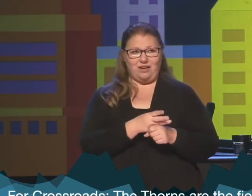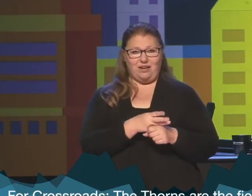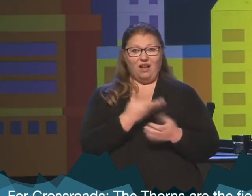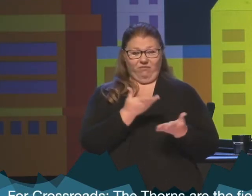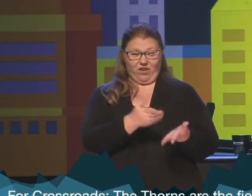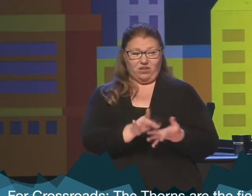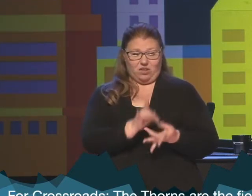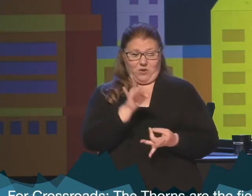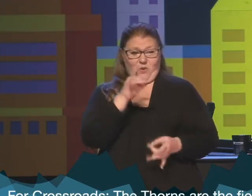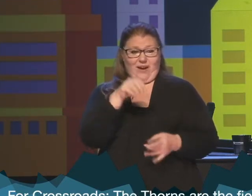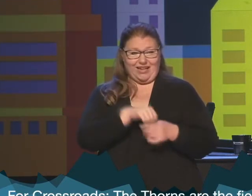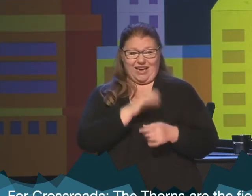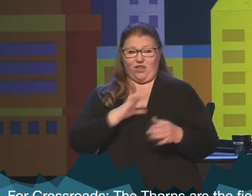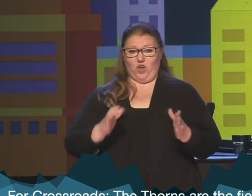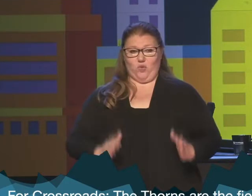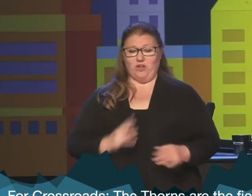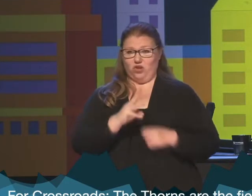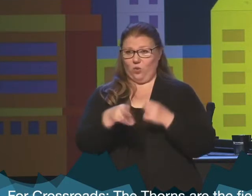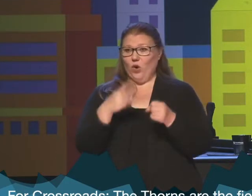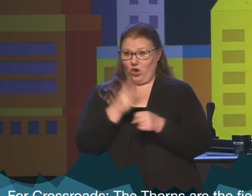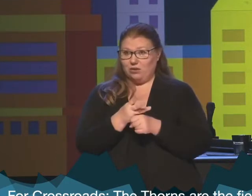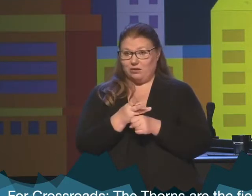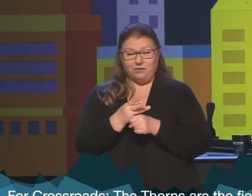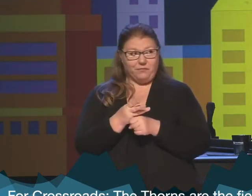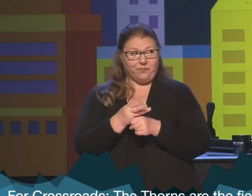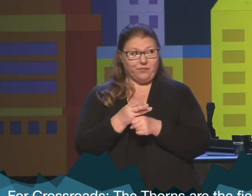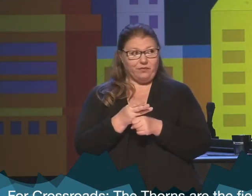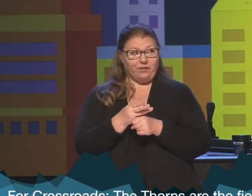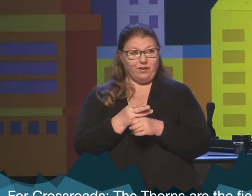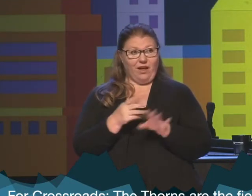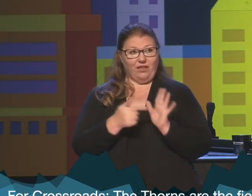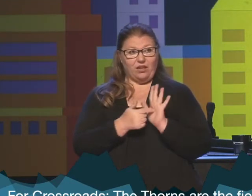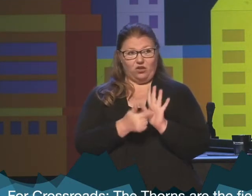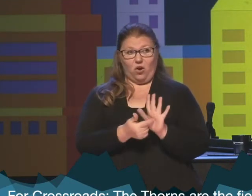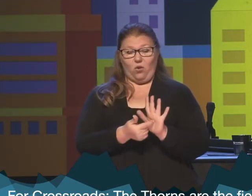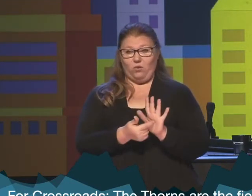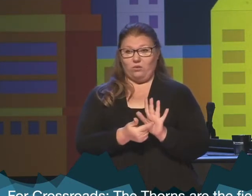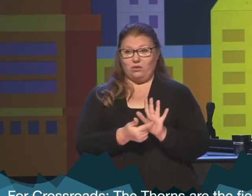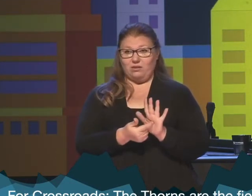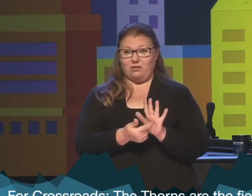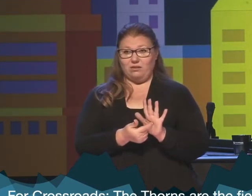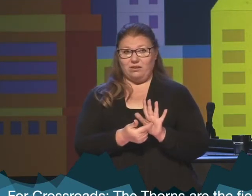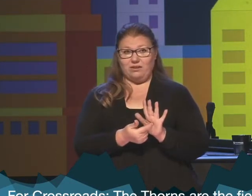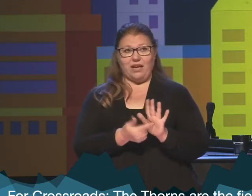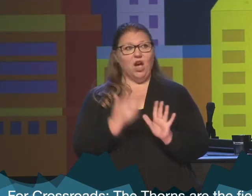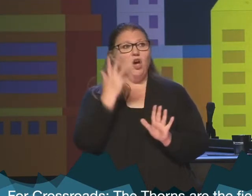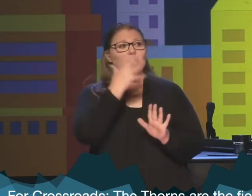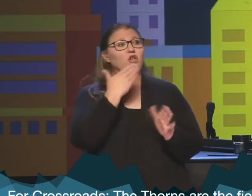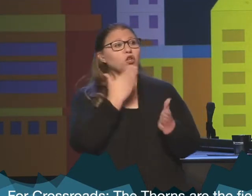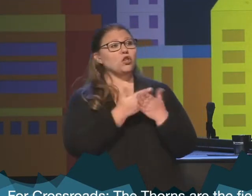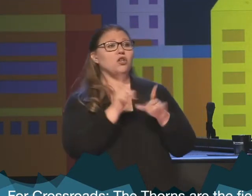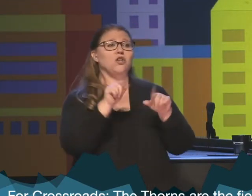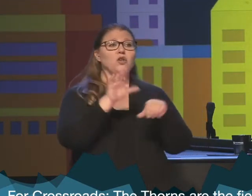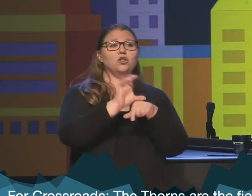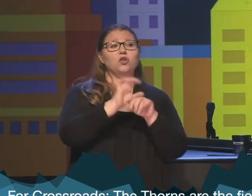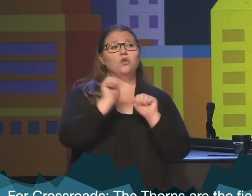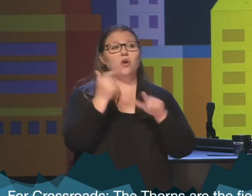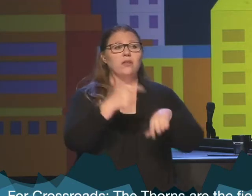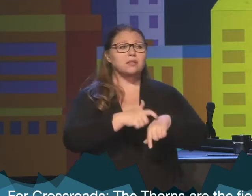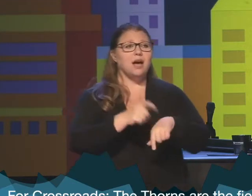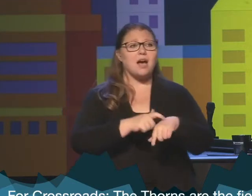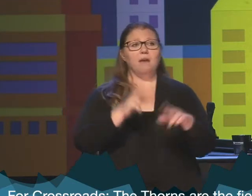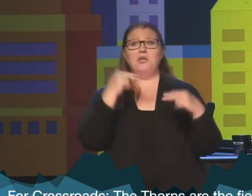within the Christian world, within Christianity, that is just marked by, you look really good. Like, you go to church all the time,